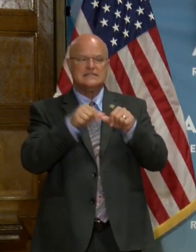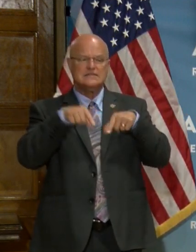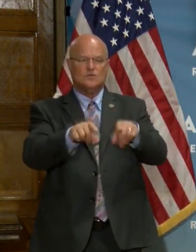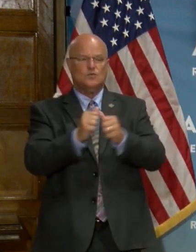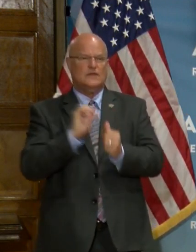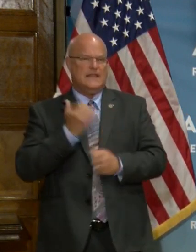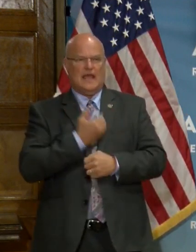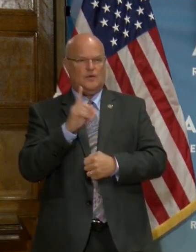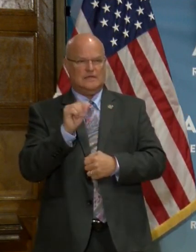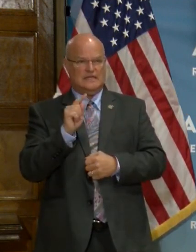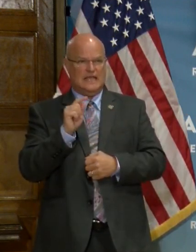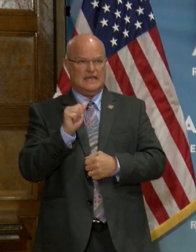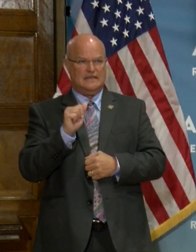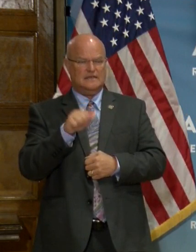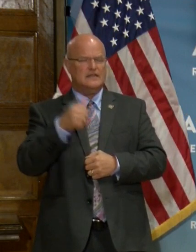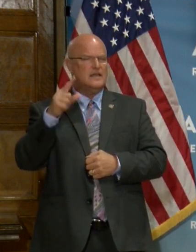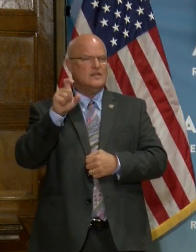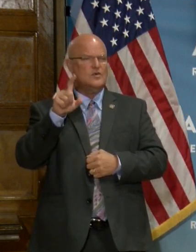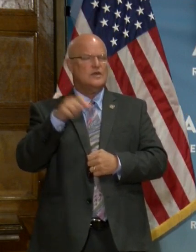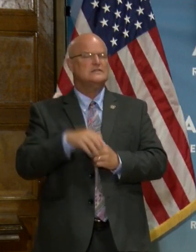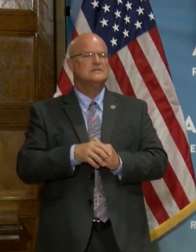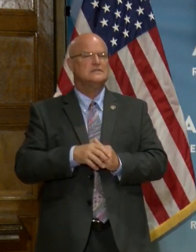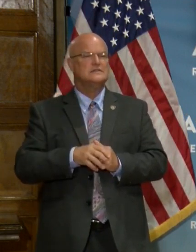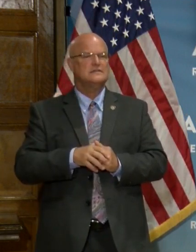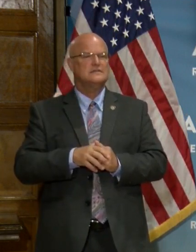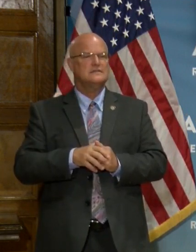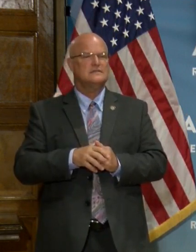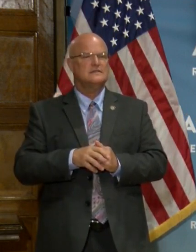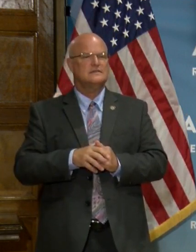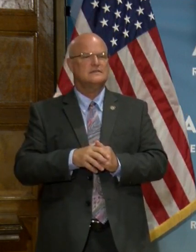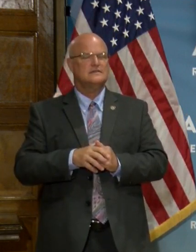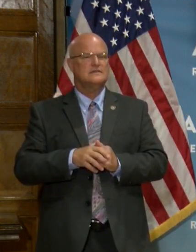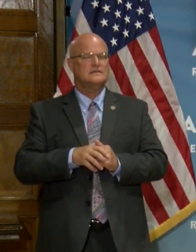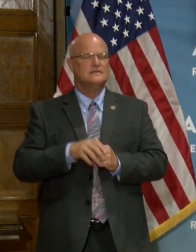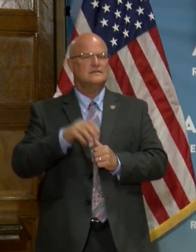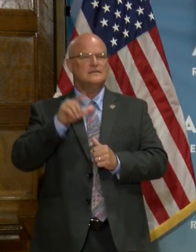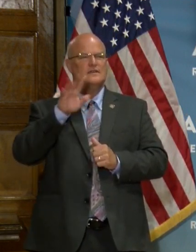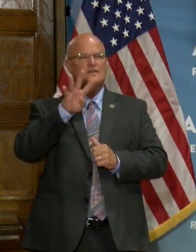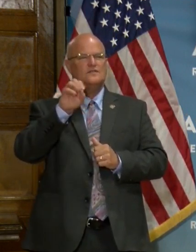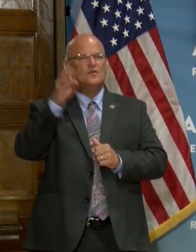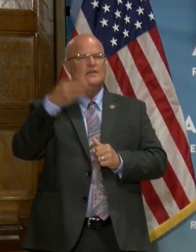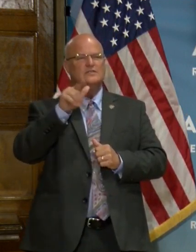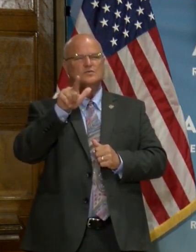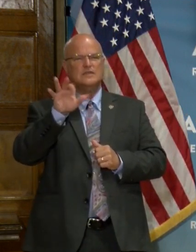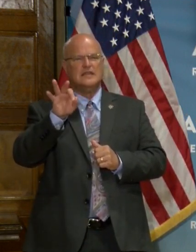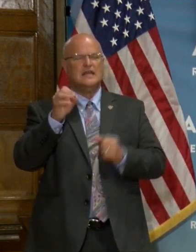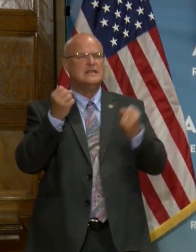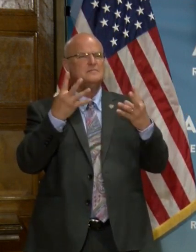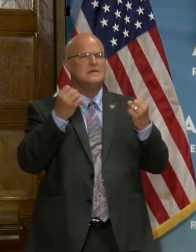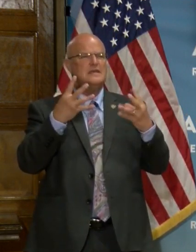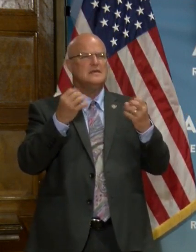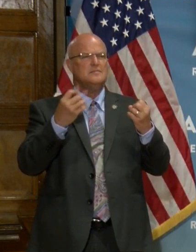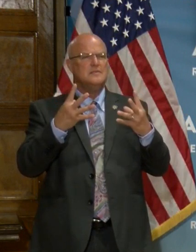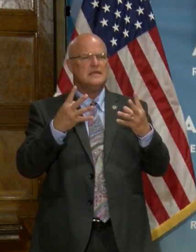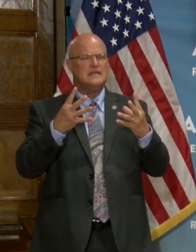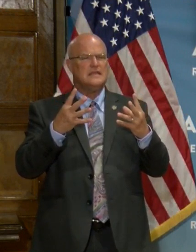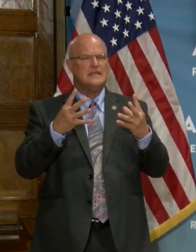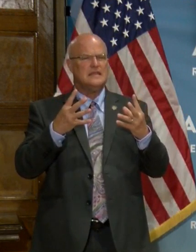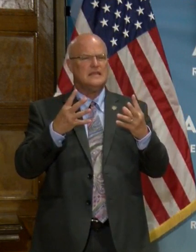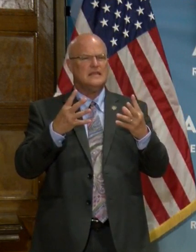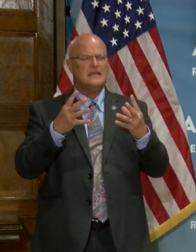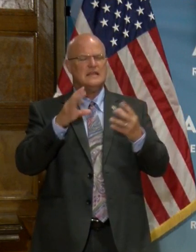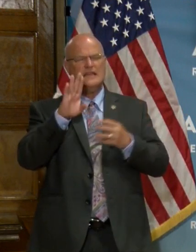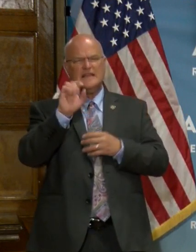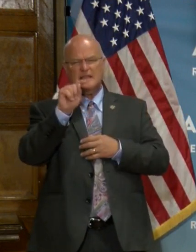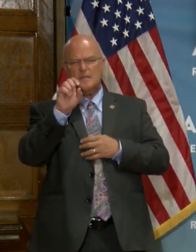data. Another question? Hey, Governor, this is Kendall at 4029. There's a large number of positive cases in the Benton